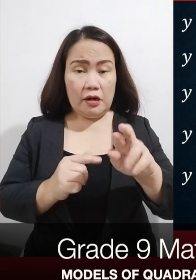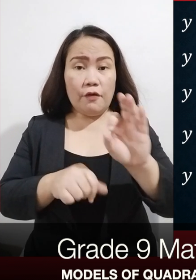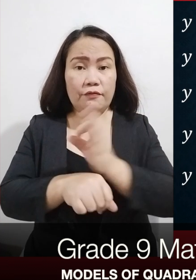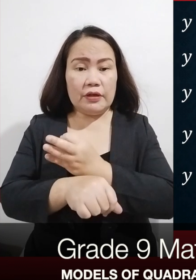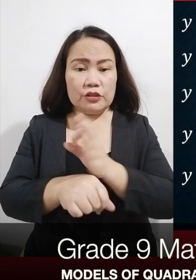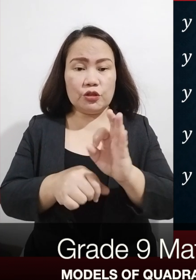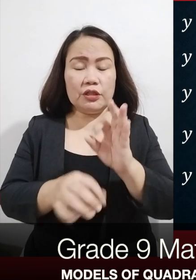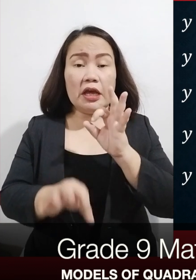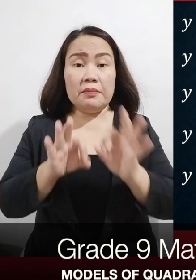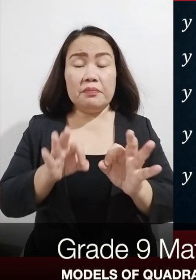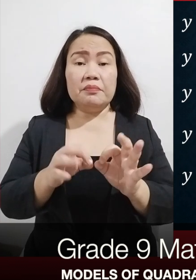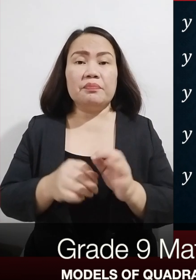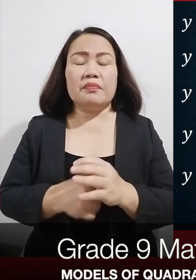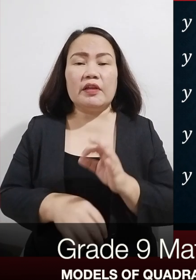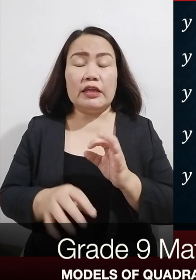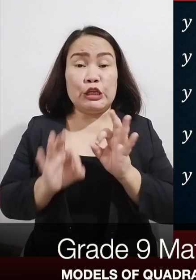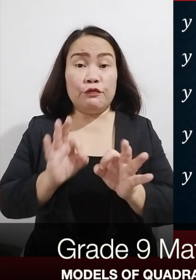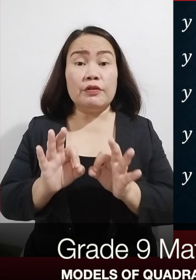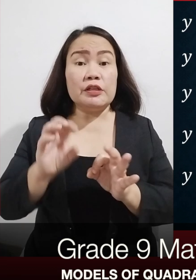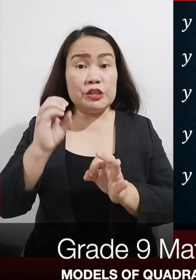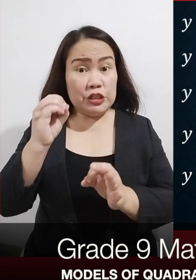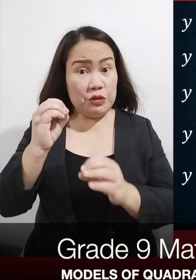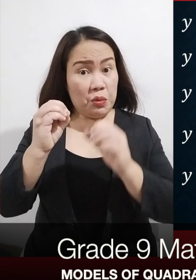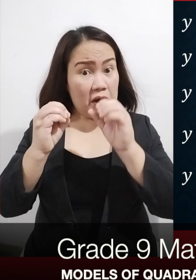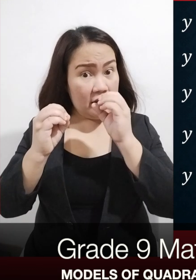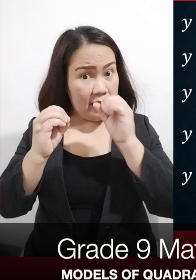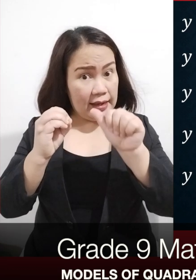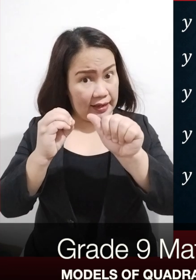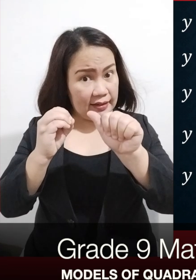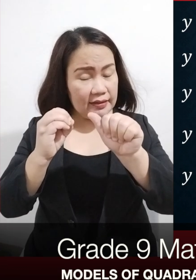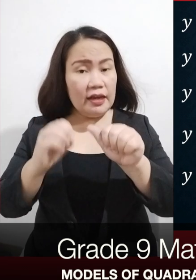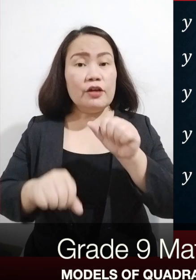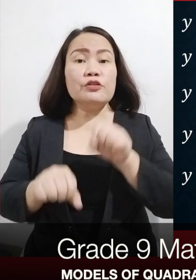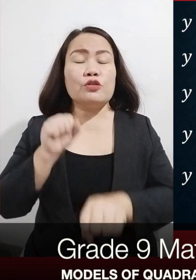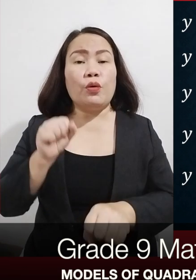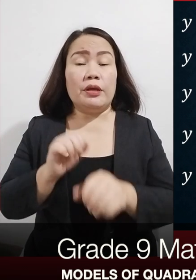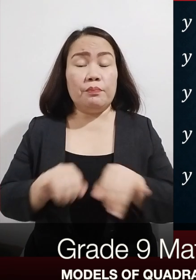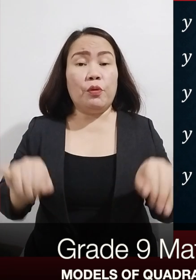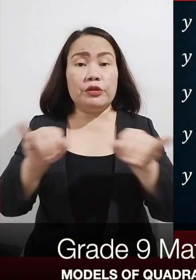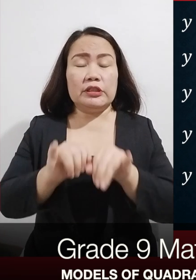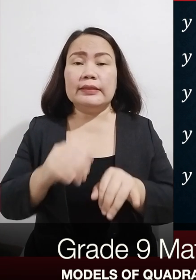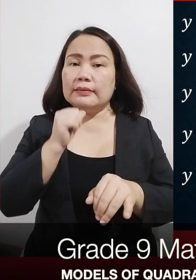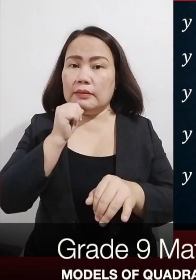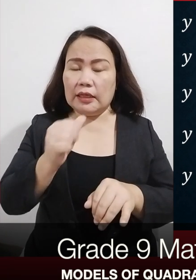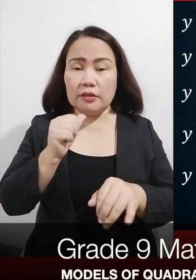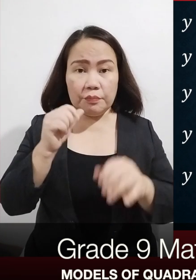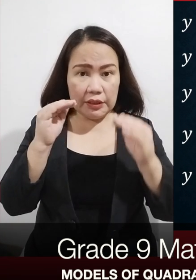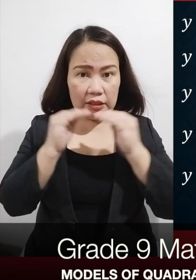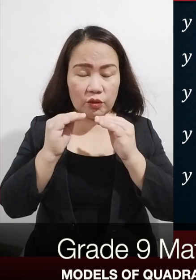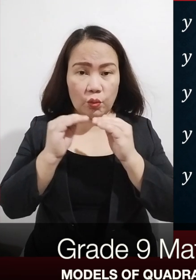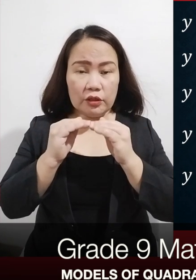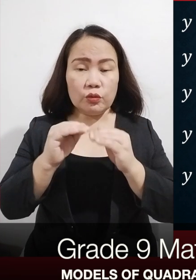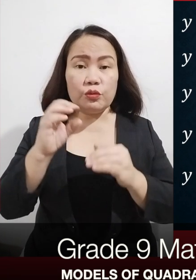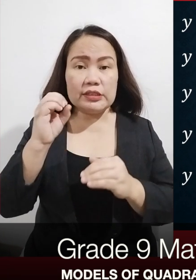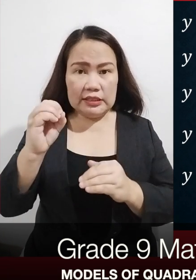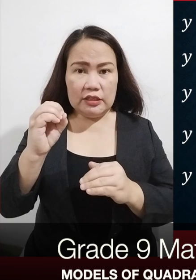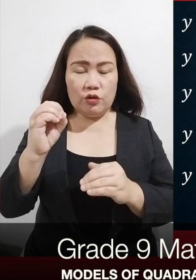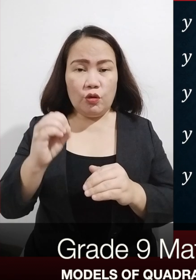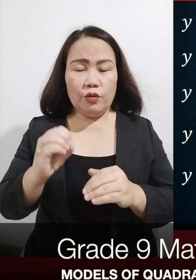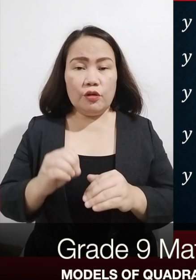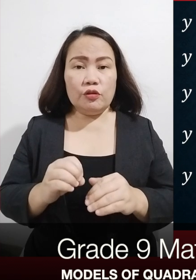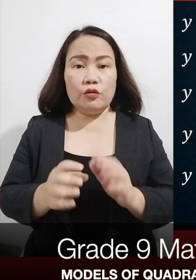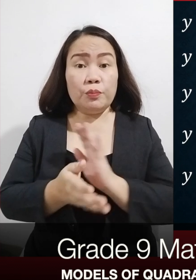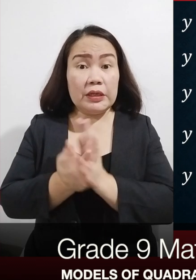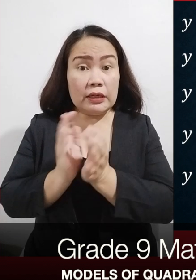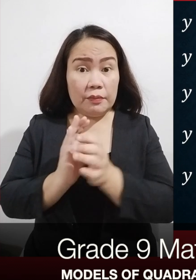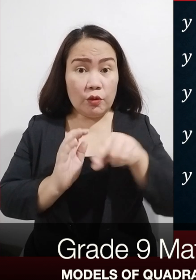ng a, magiging linear function lang siya. Kaya dapat, ang a natin should not be equal to 0.